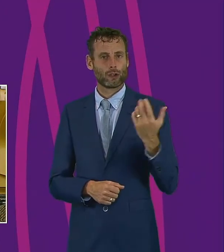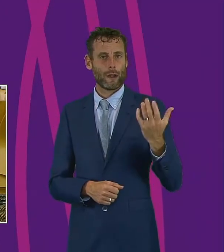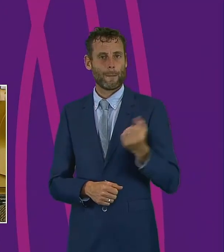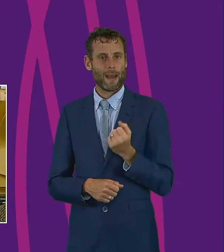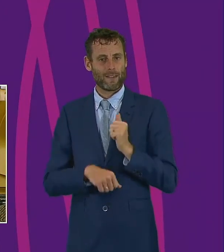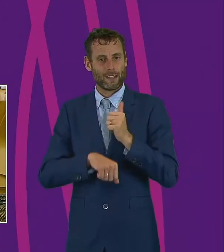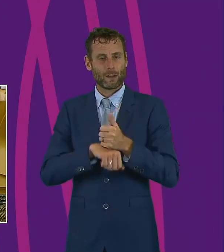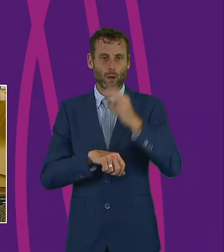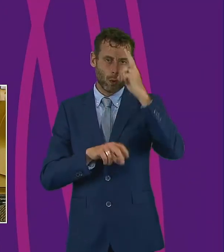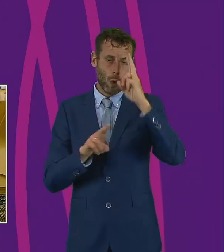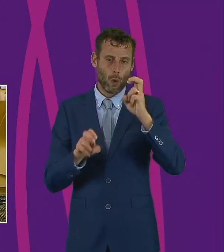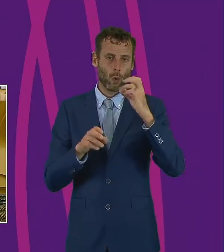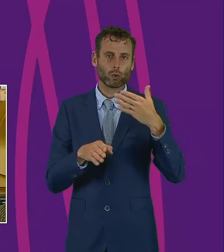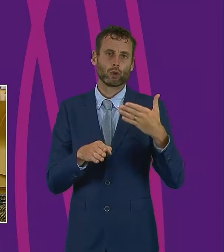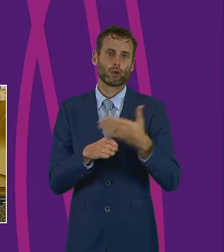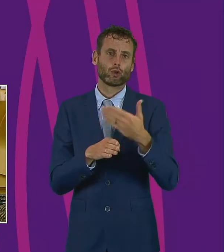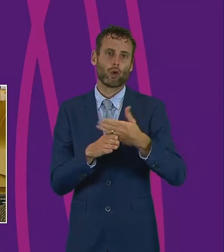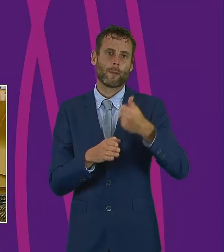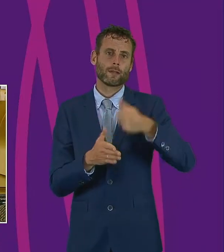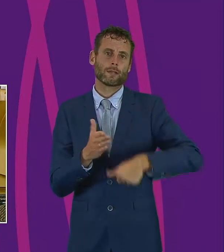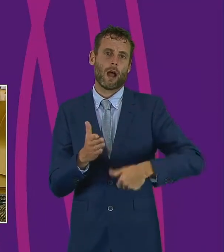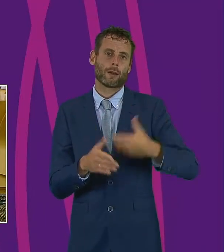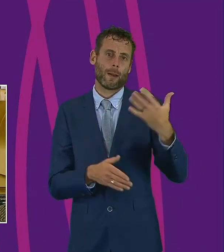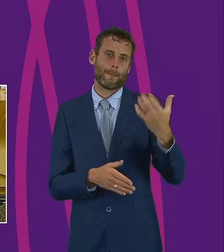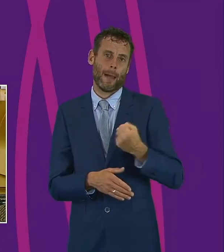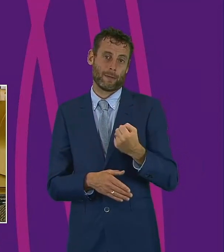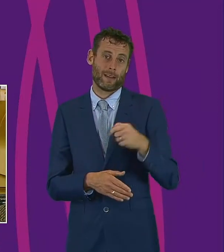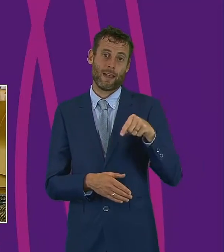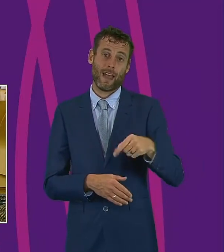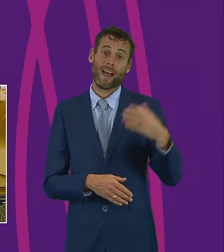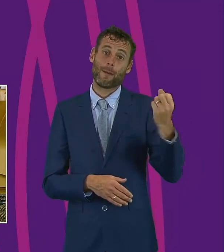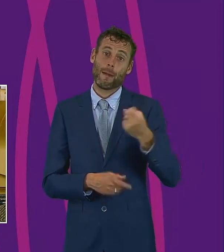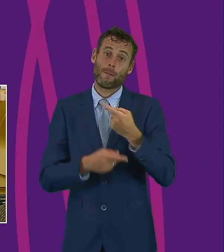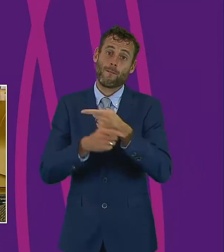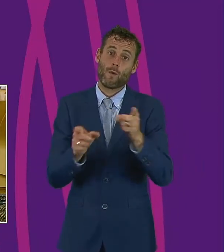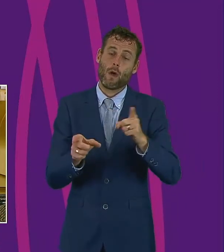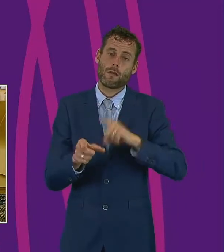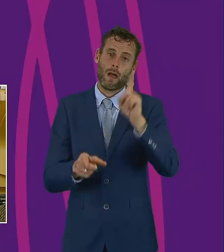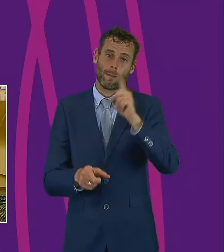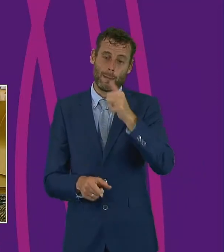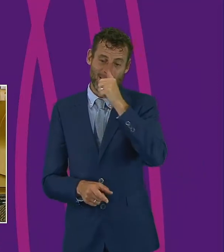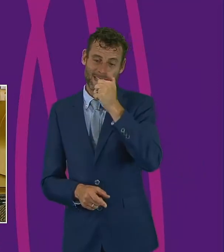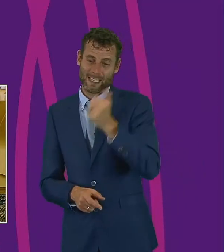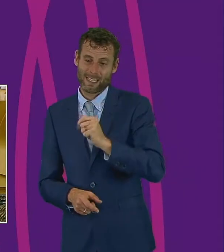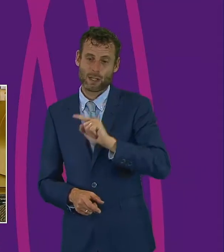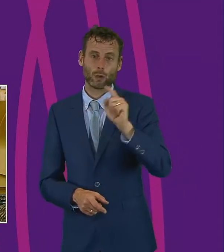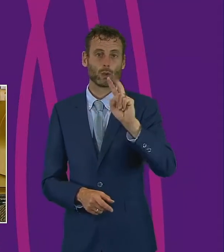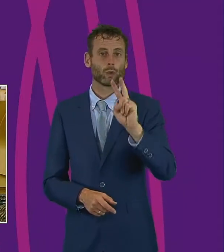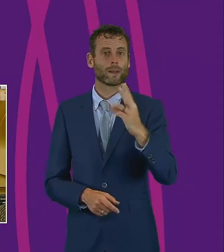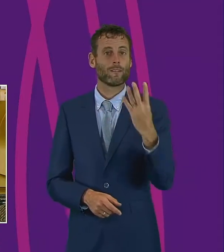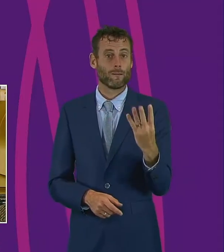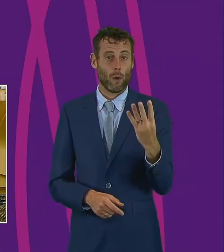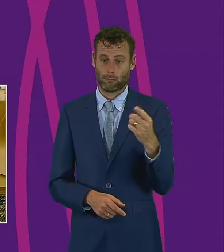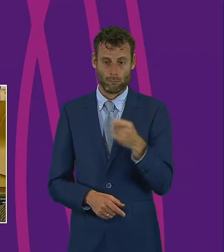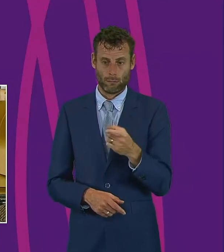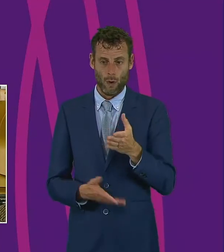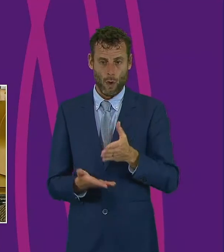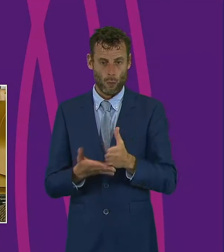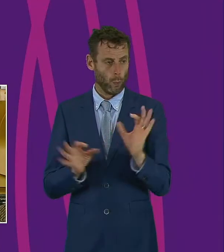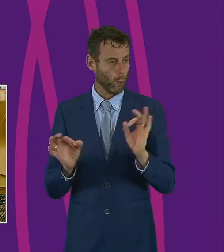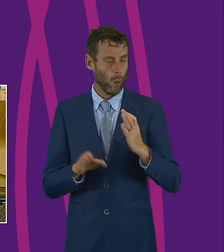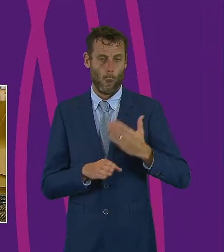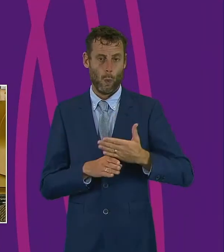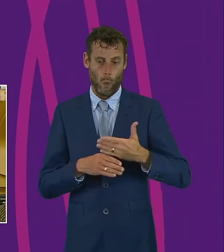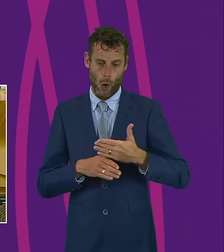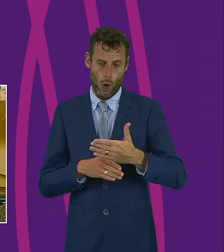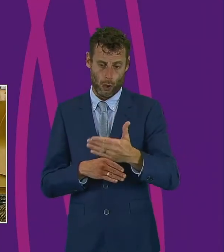Start payment, which will provide a one-off grant to young people between the ages of 16 and 24 who've had a period of unemployment, and it can be used to